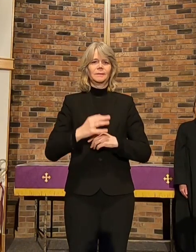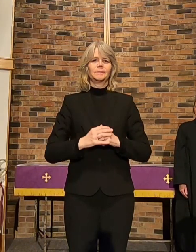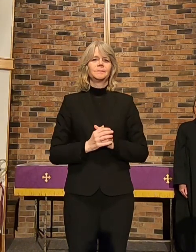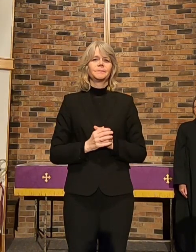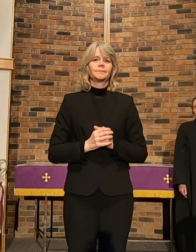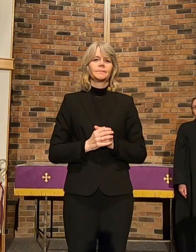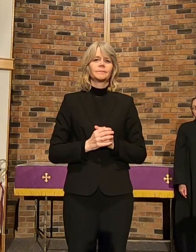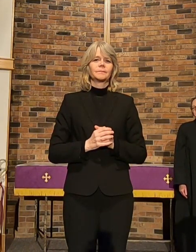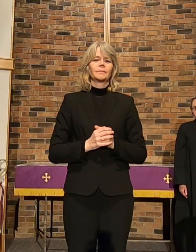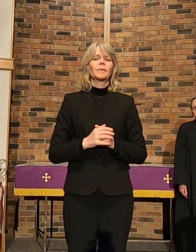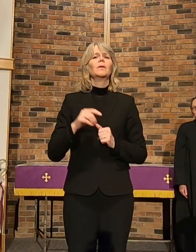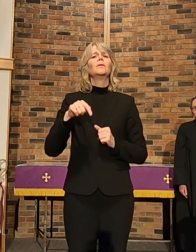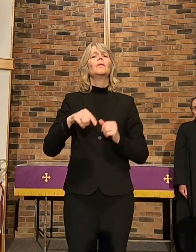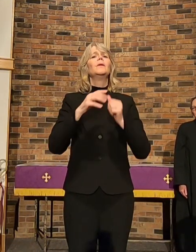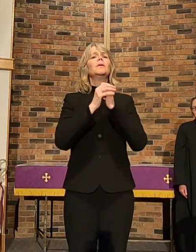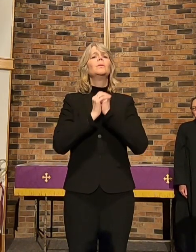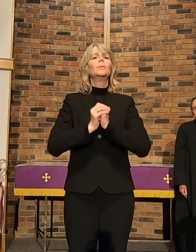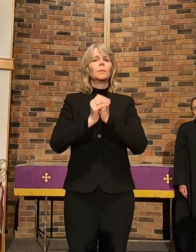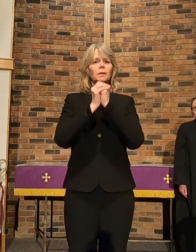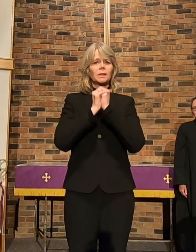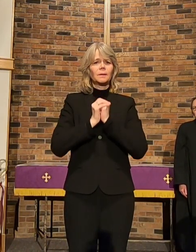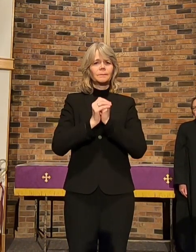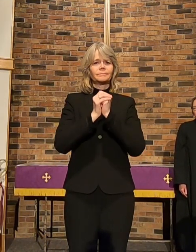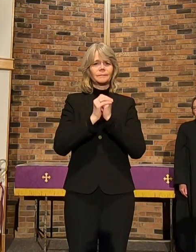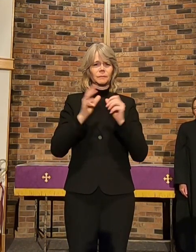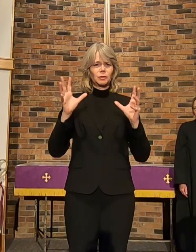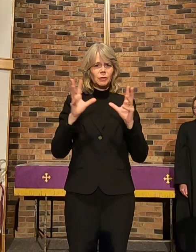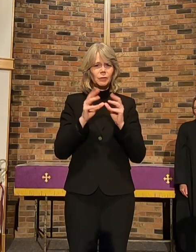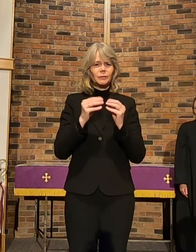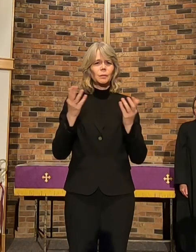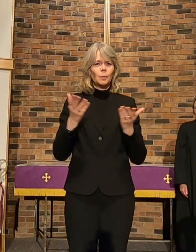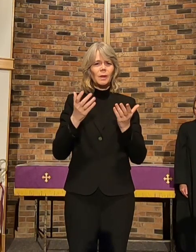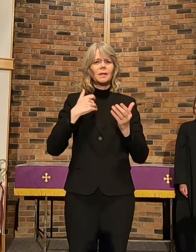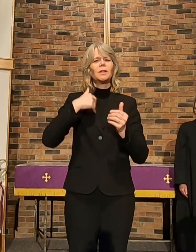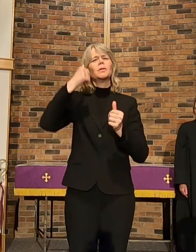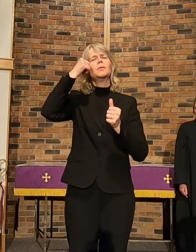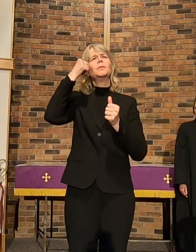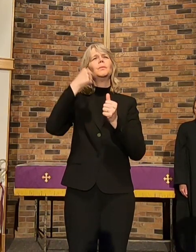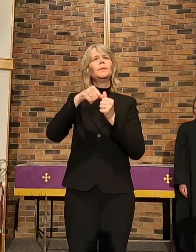This is a worship service when we remember that God is good.